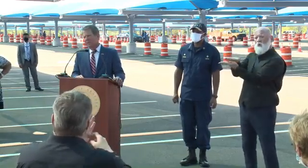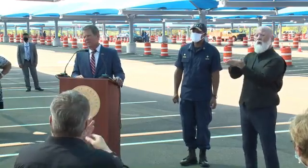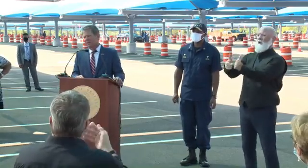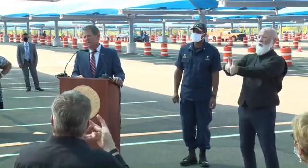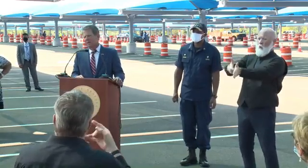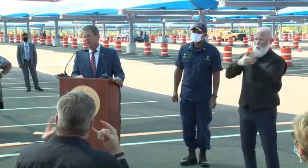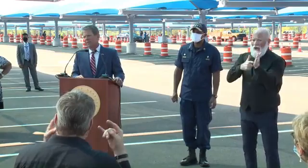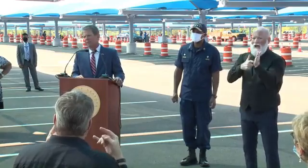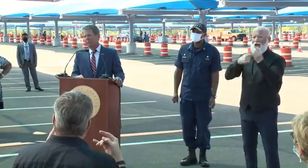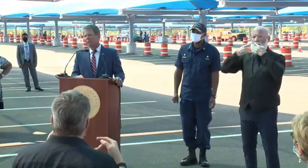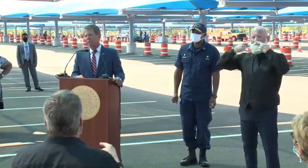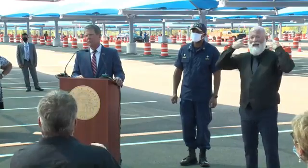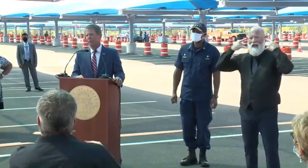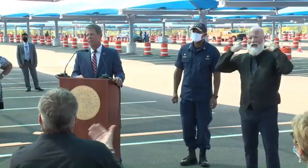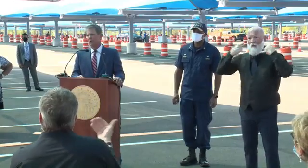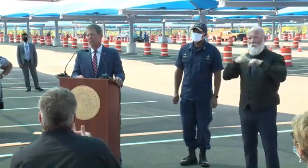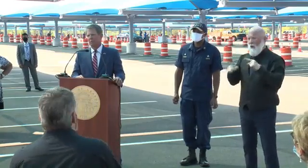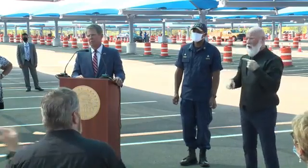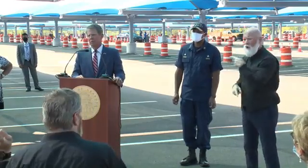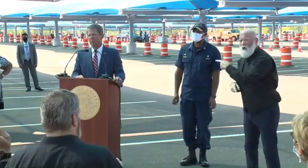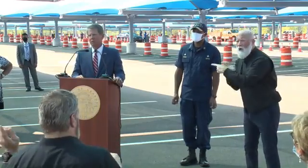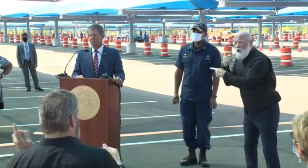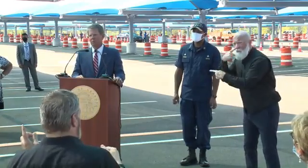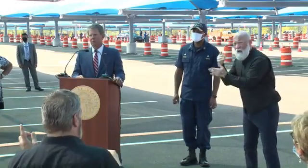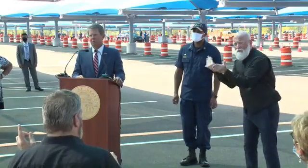Say that again. I'm sorry, Kitten.